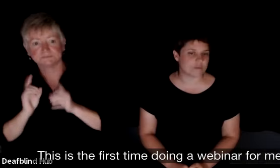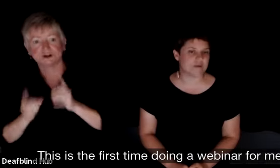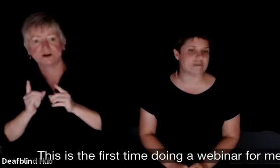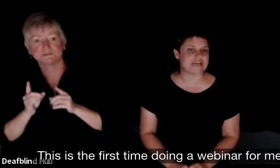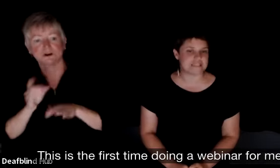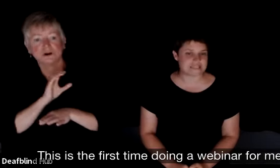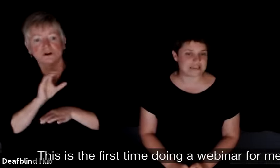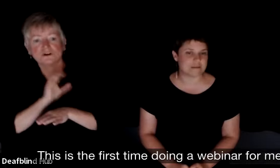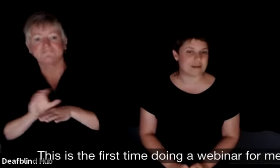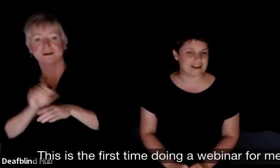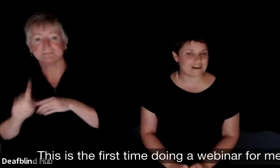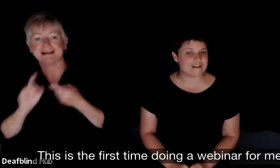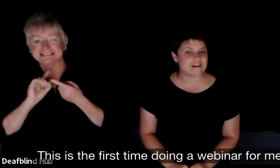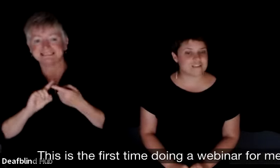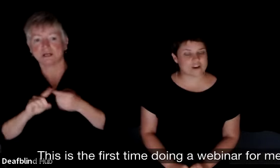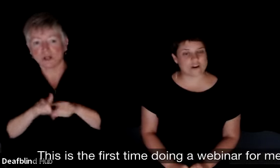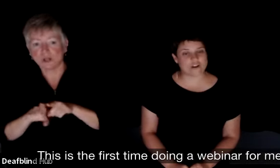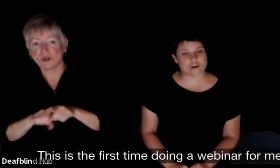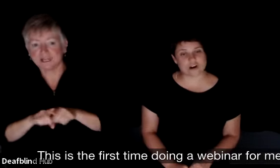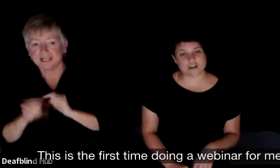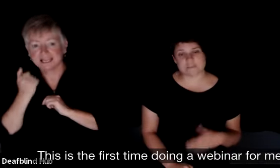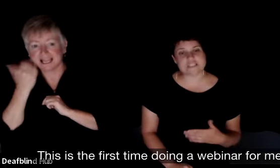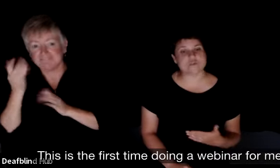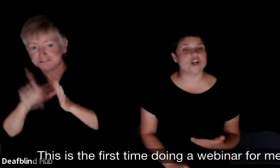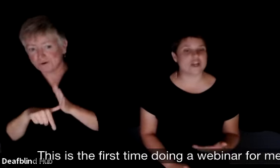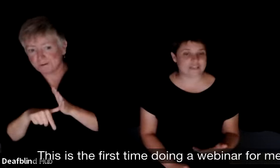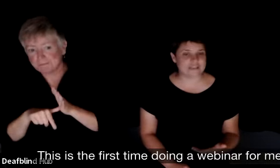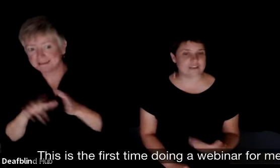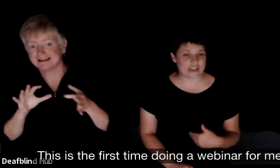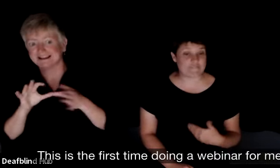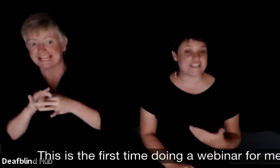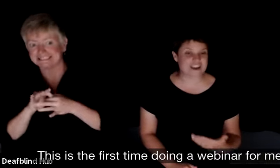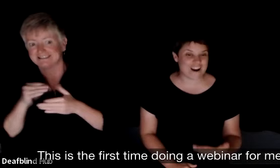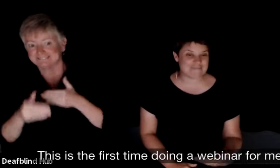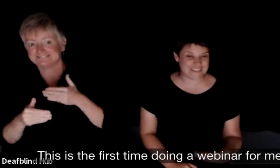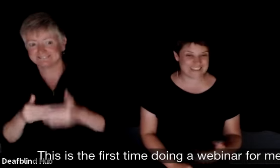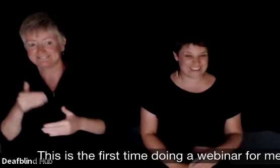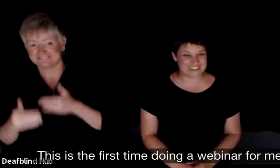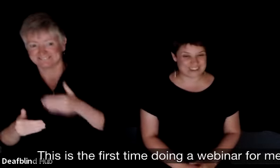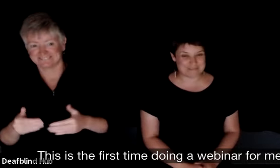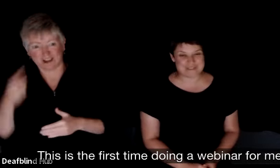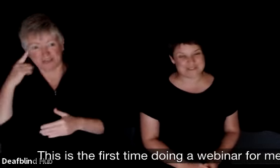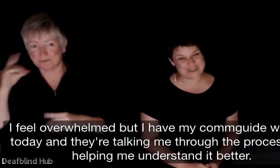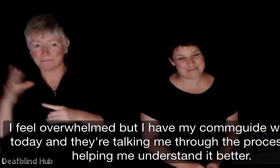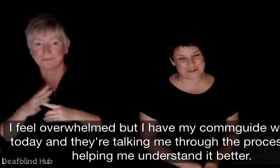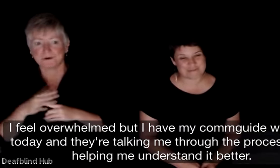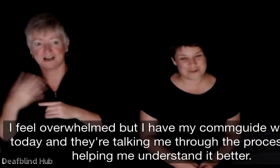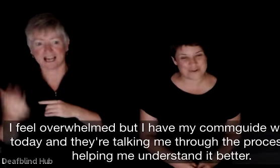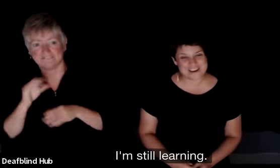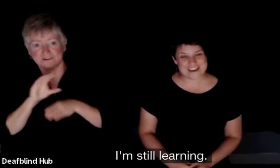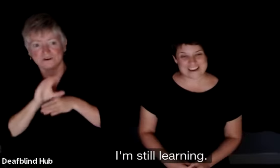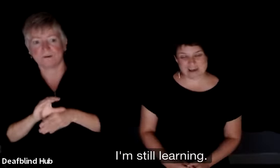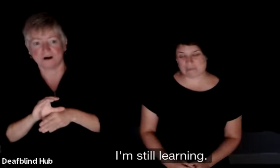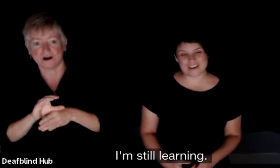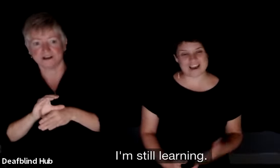process and helping me understand it better. So look, I'm still learning, every time with technology, I'm still learning more and